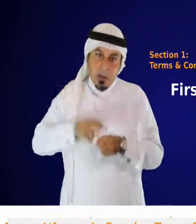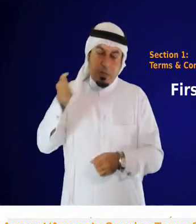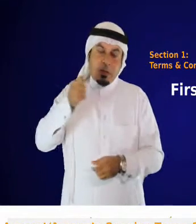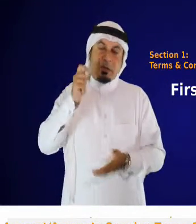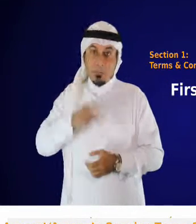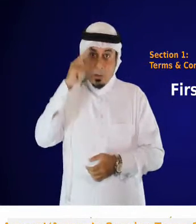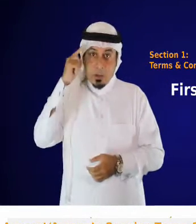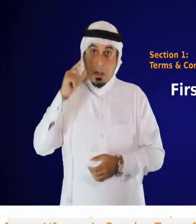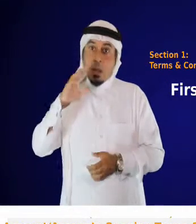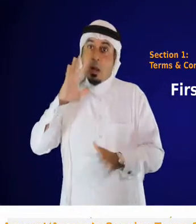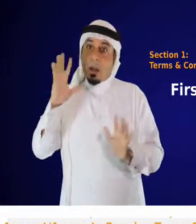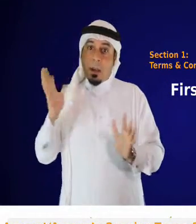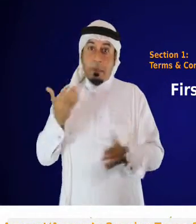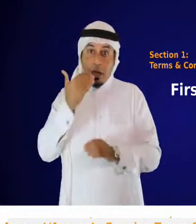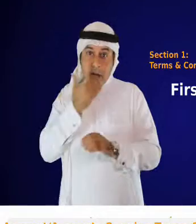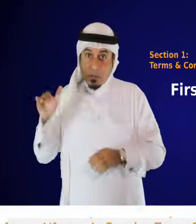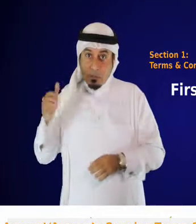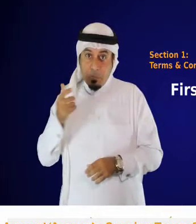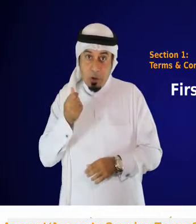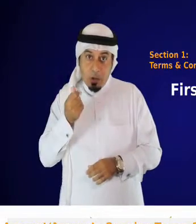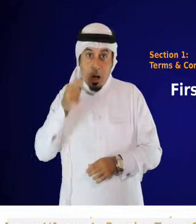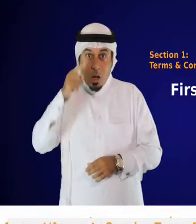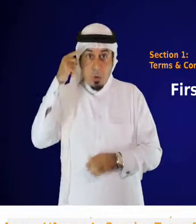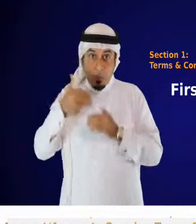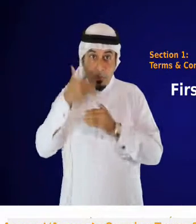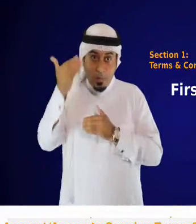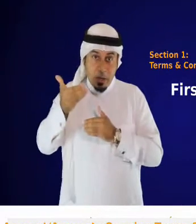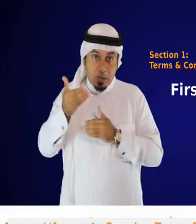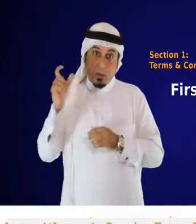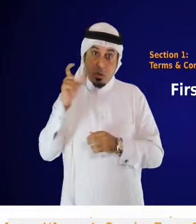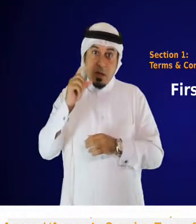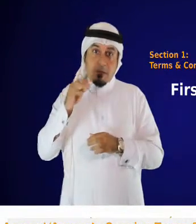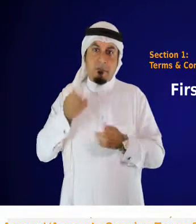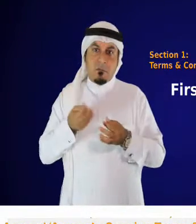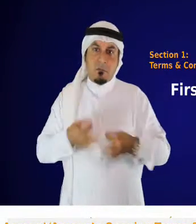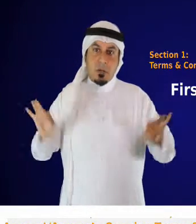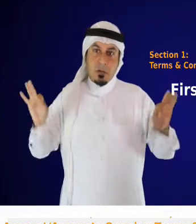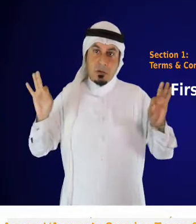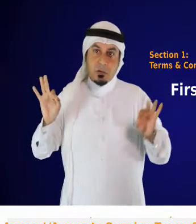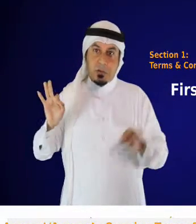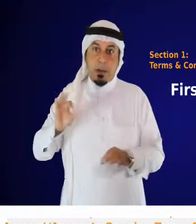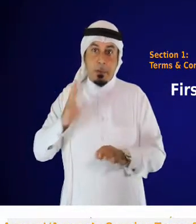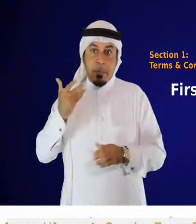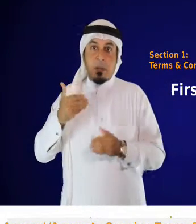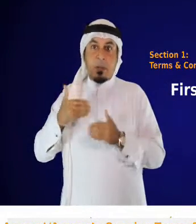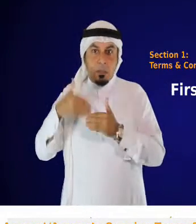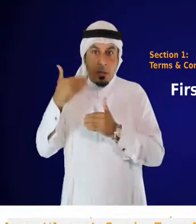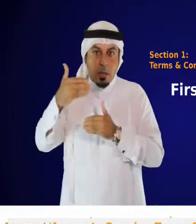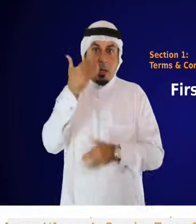bill may cancel the entry by a reverse entry even if the discounting party was declared bankrupt.